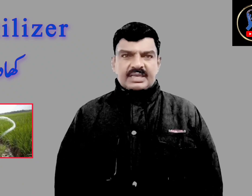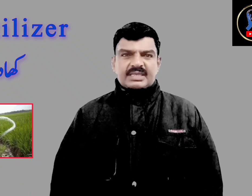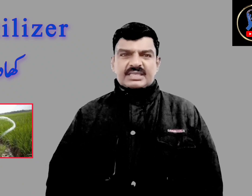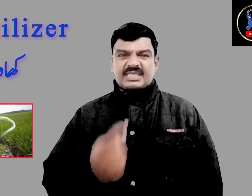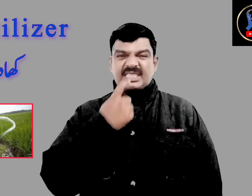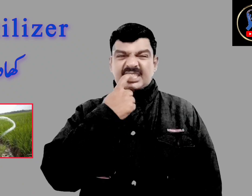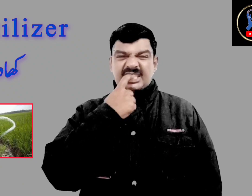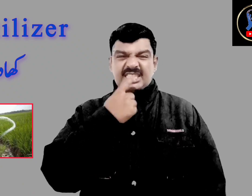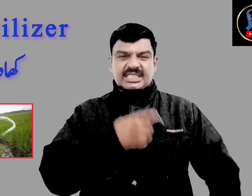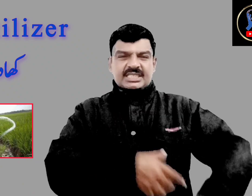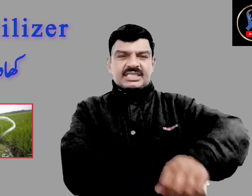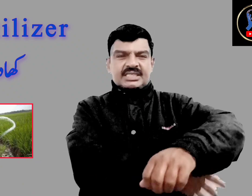fertilizer,